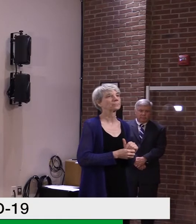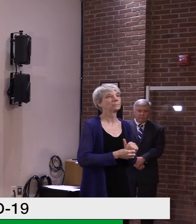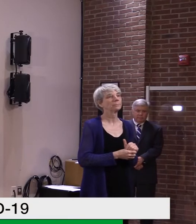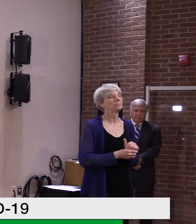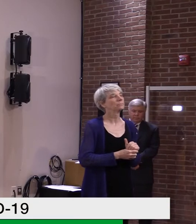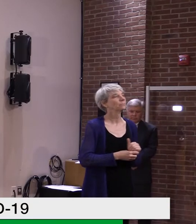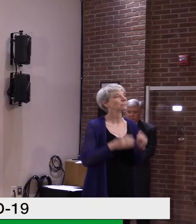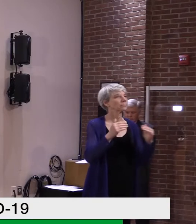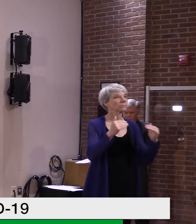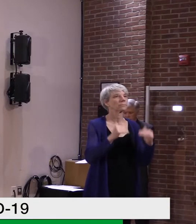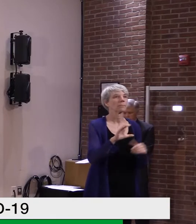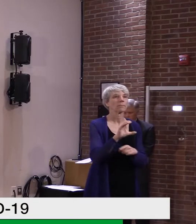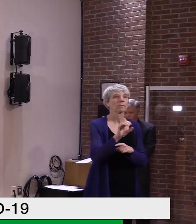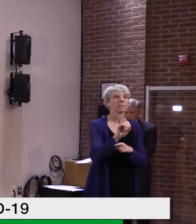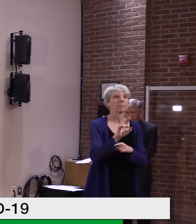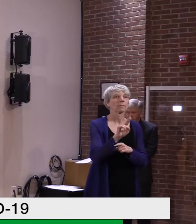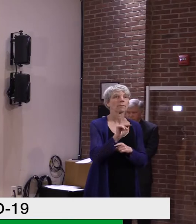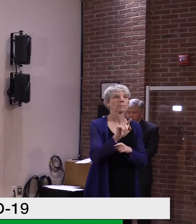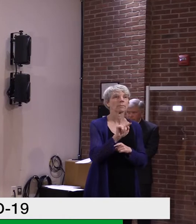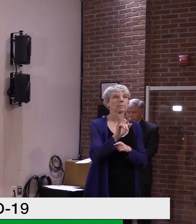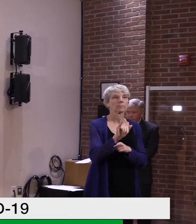Greg Lamoureux, the county courier.